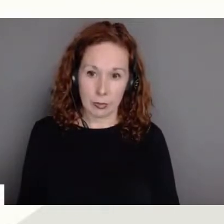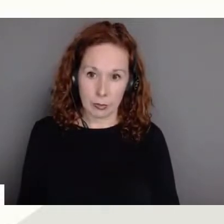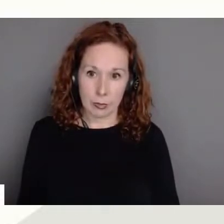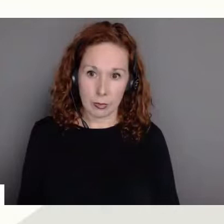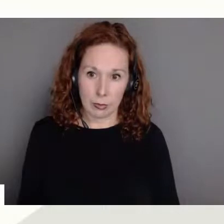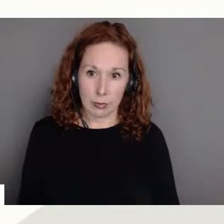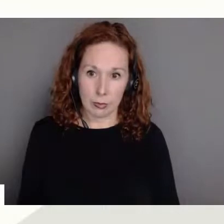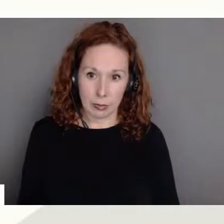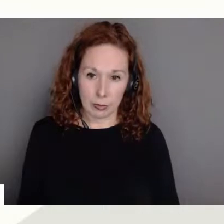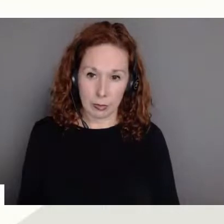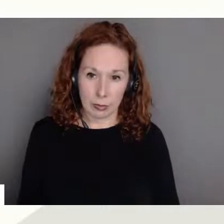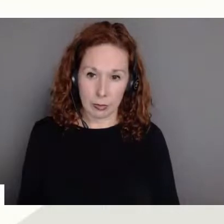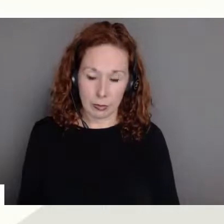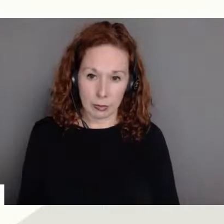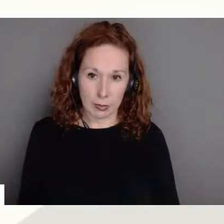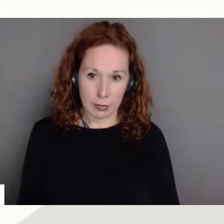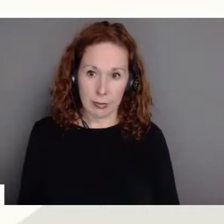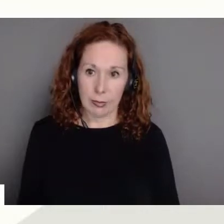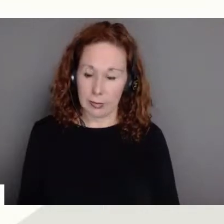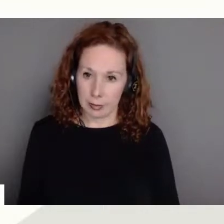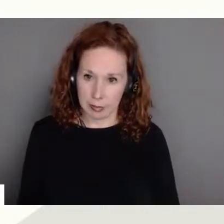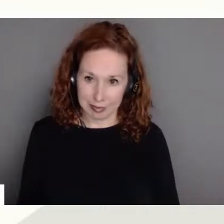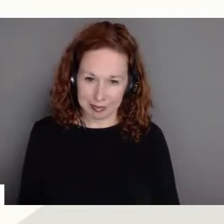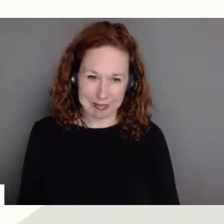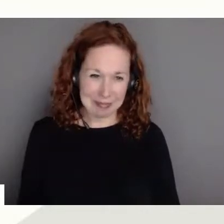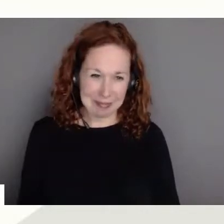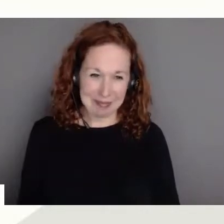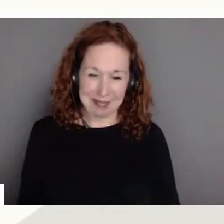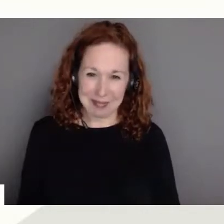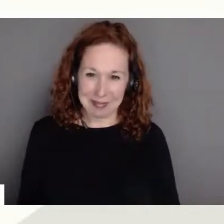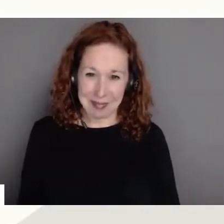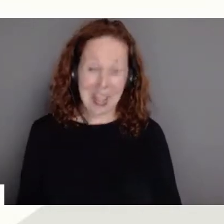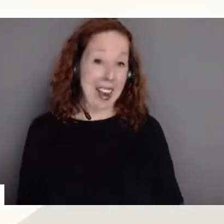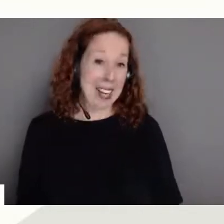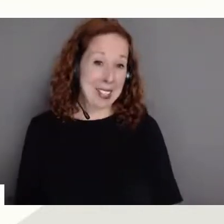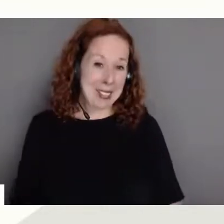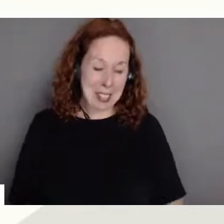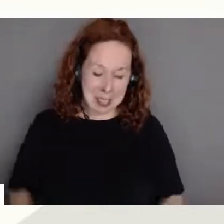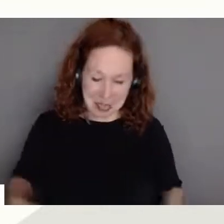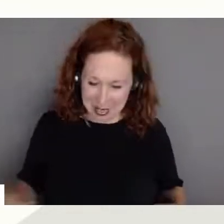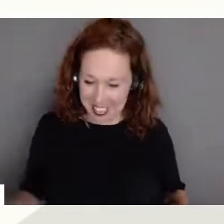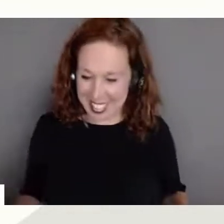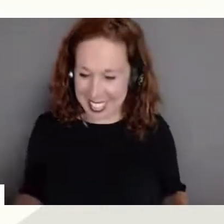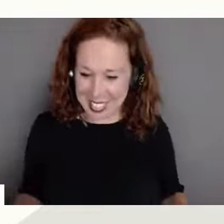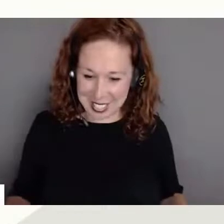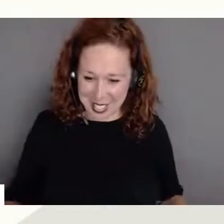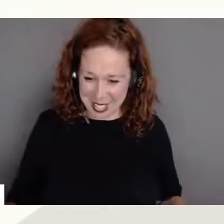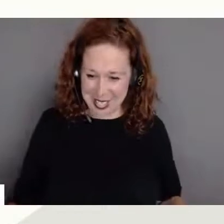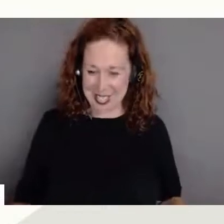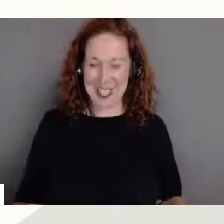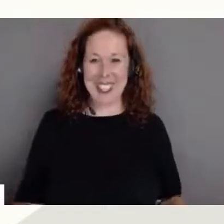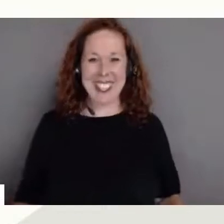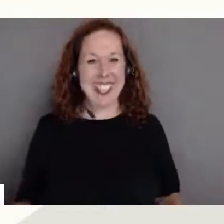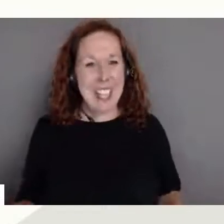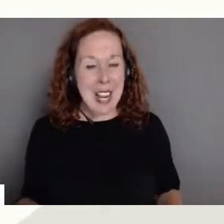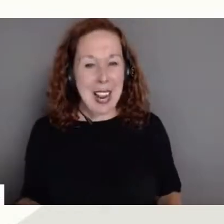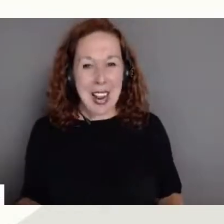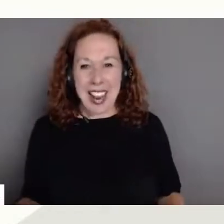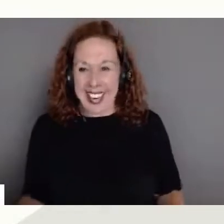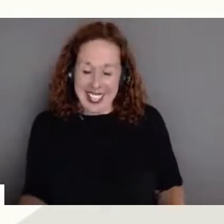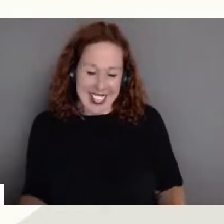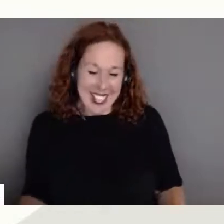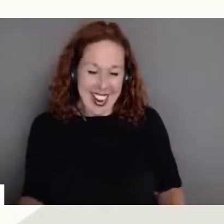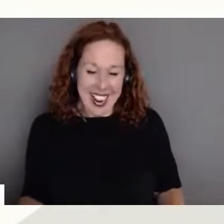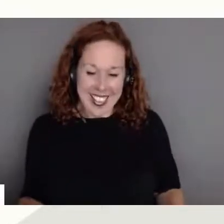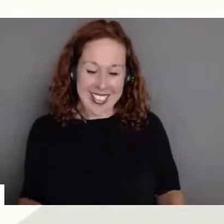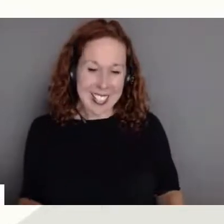an event such as that. Can you share? Do you remember first what you said to me? I And do. then it's like, I okay, cool, do. good, good,